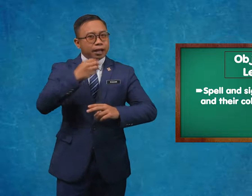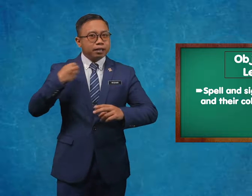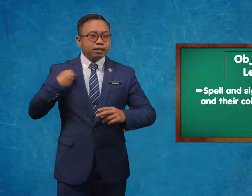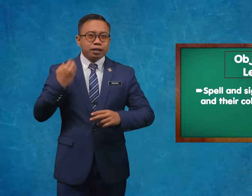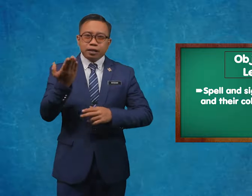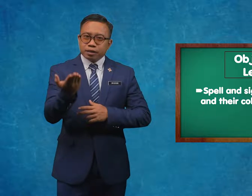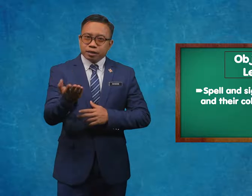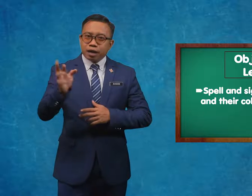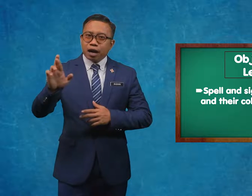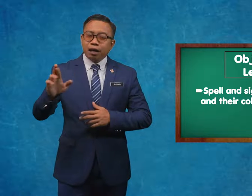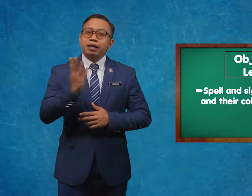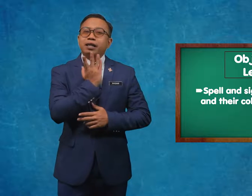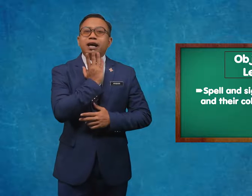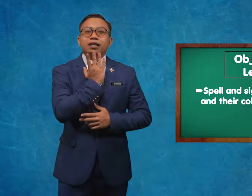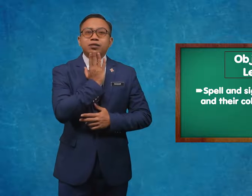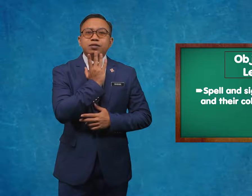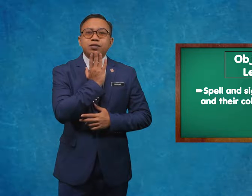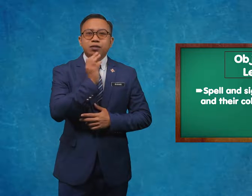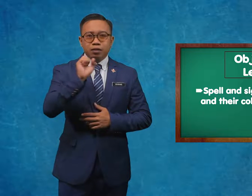and their colors.